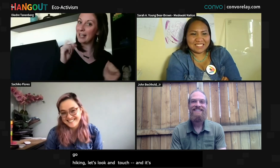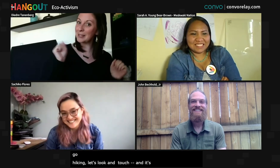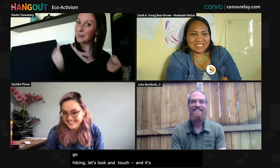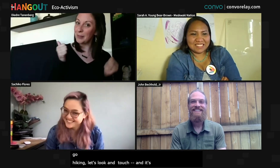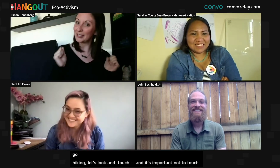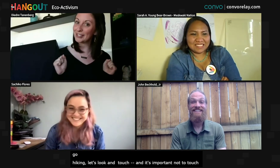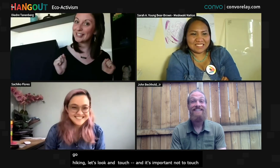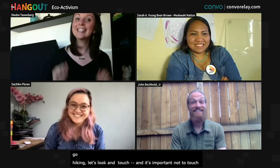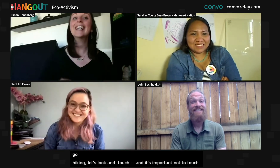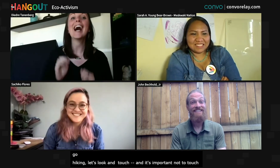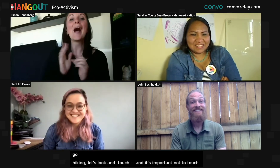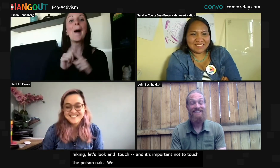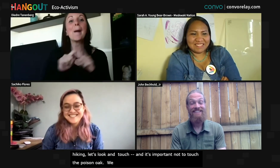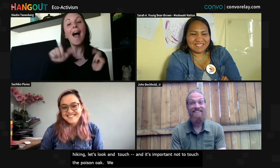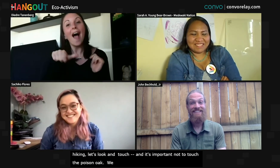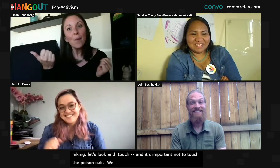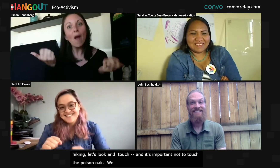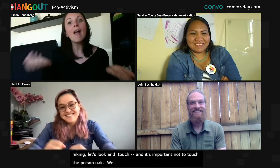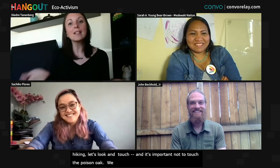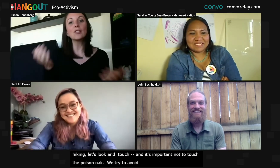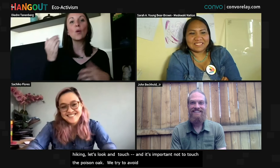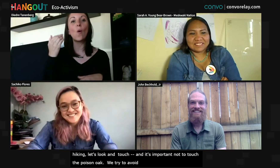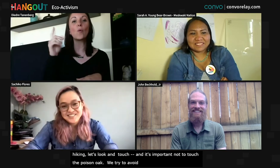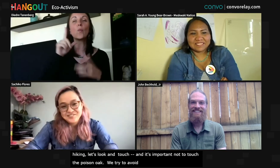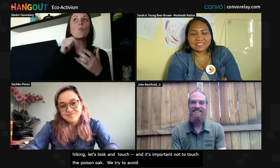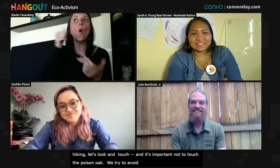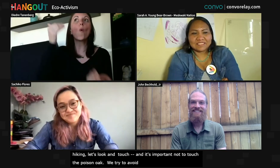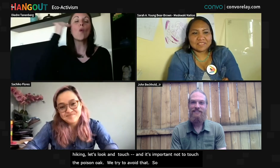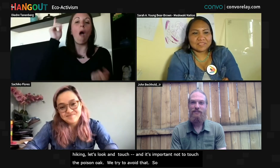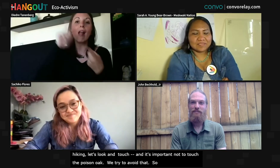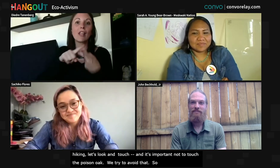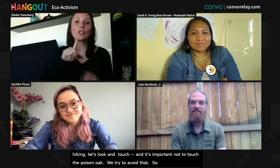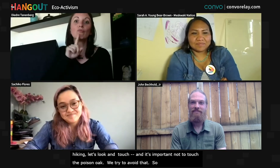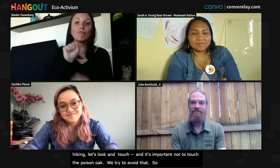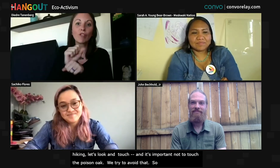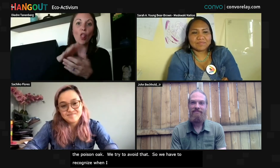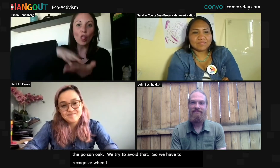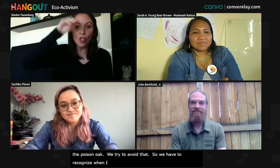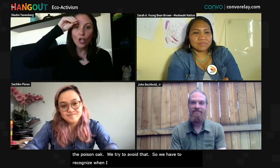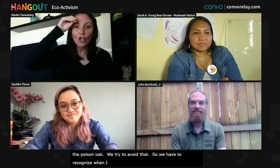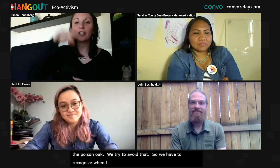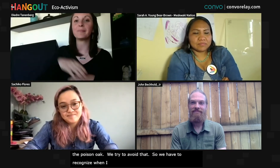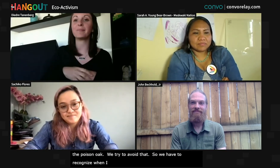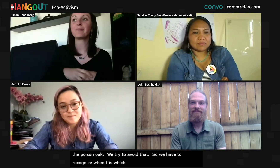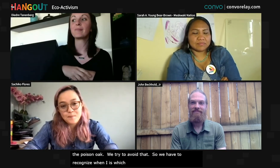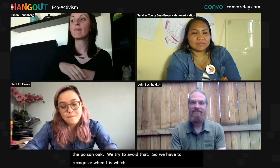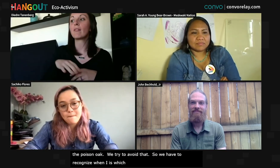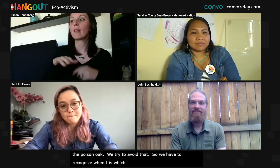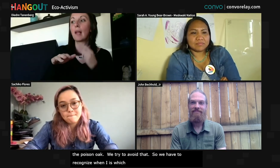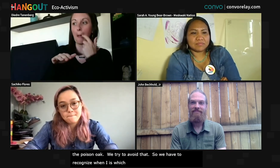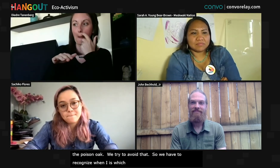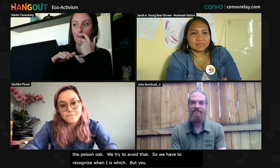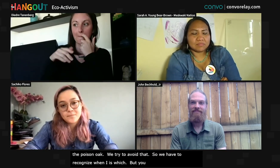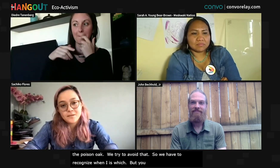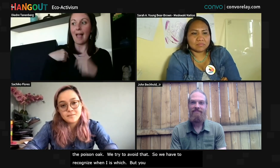that. So we got to recognize which is which. But you won't know until you actually learn. And